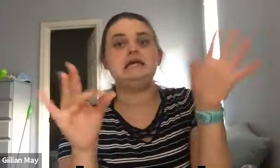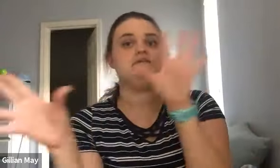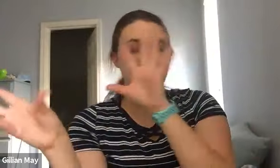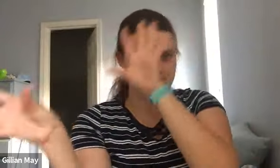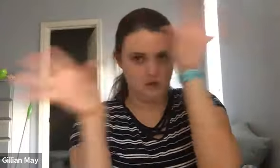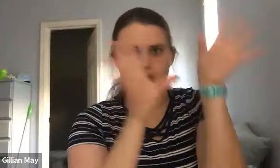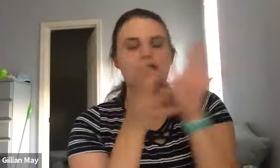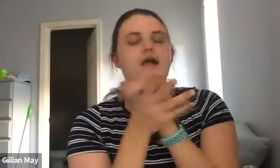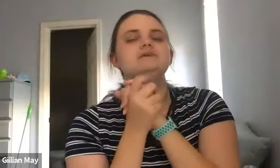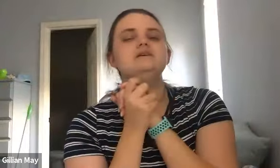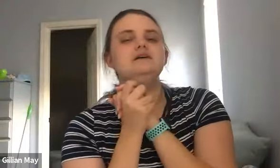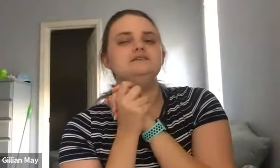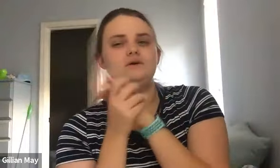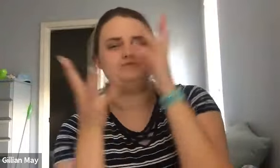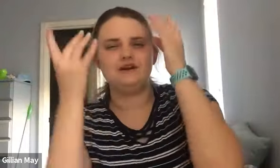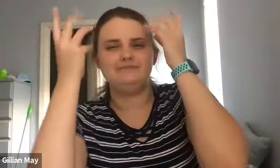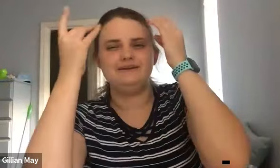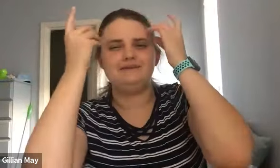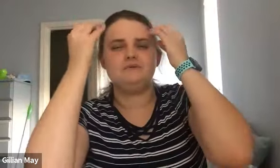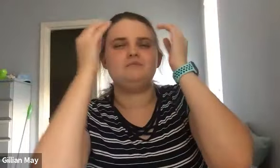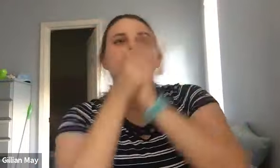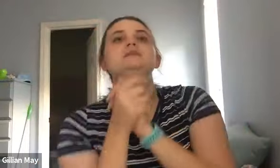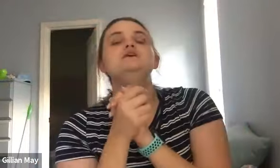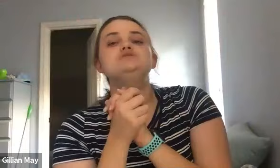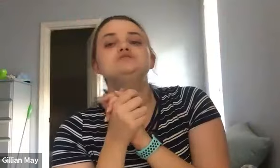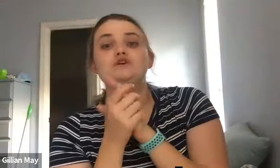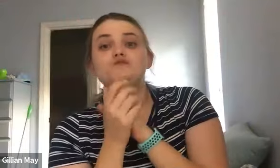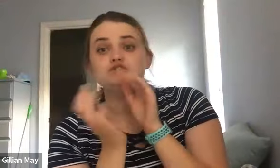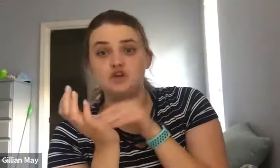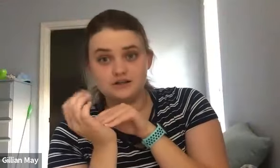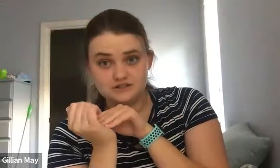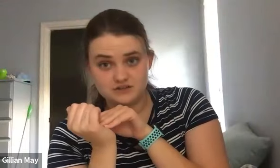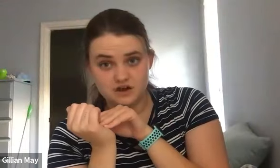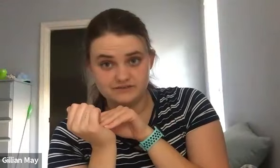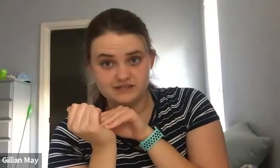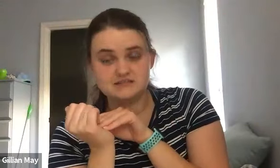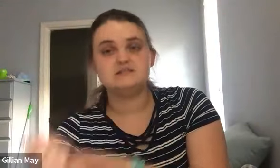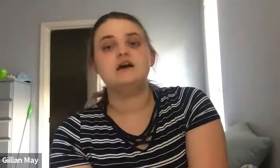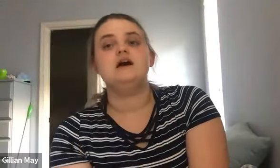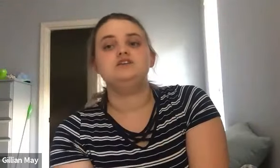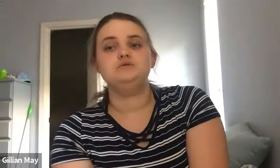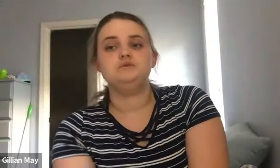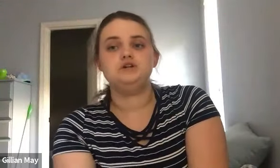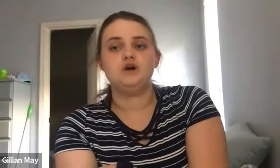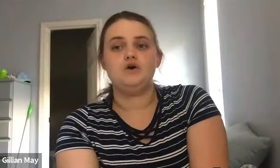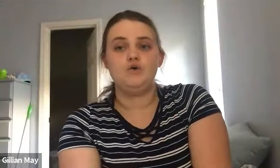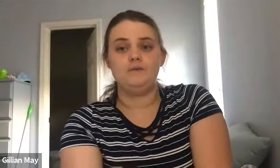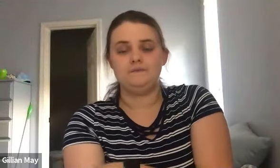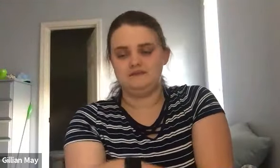save and all that happened. So I'm trying to be like remembering. So for doctor's office, you would go,